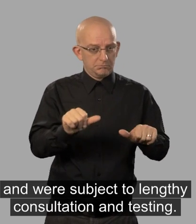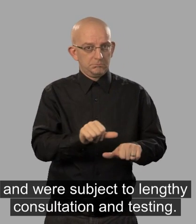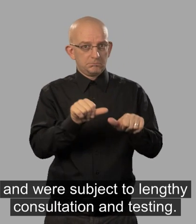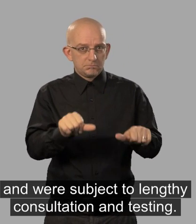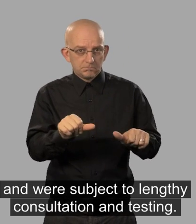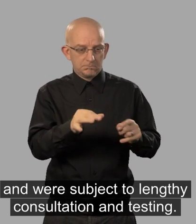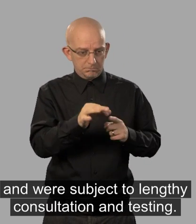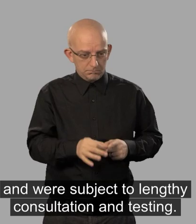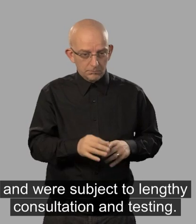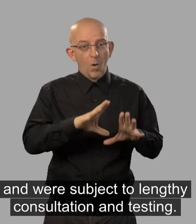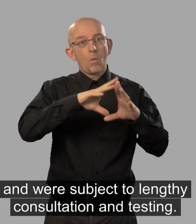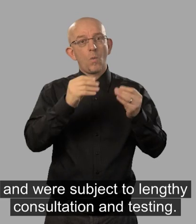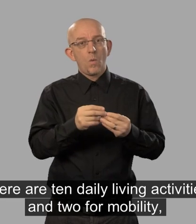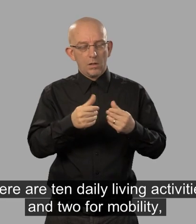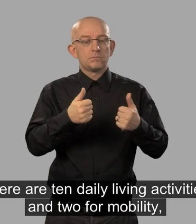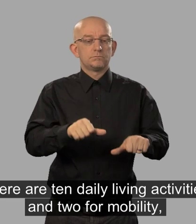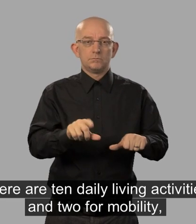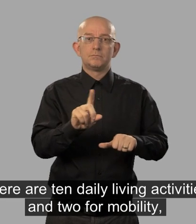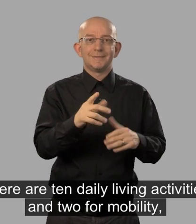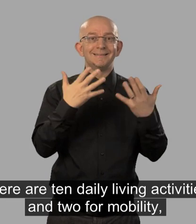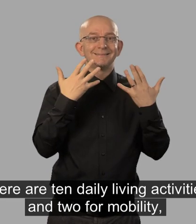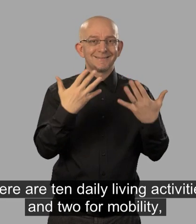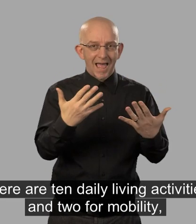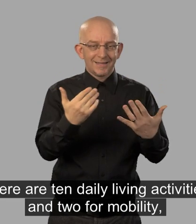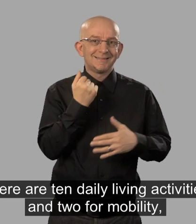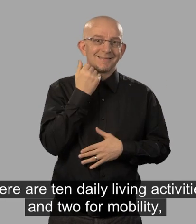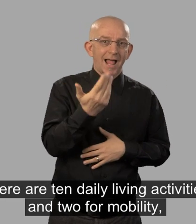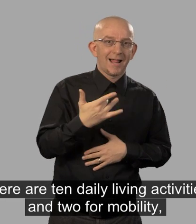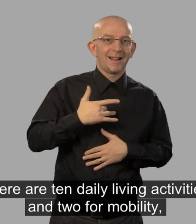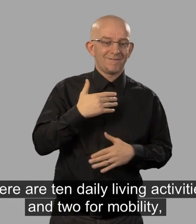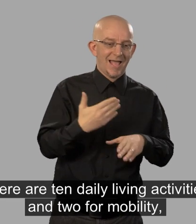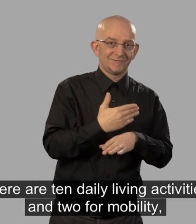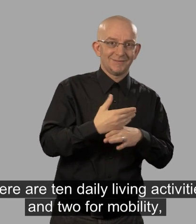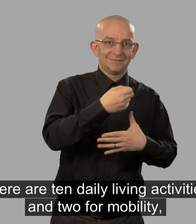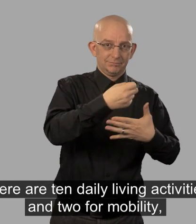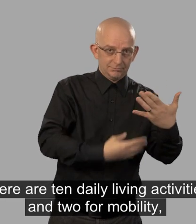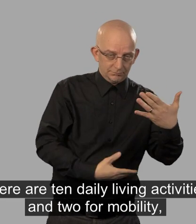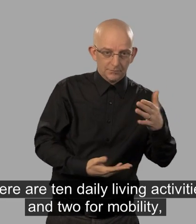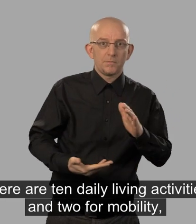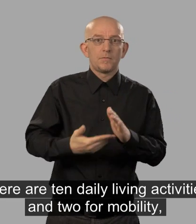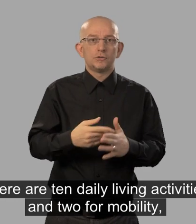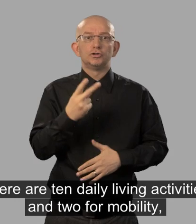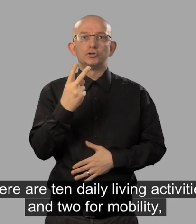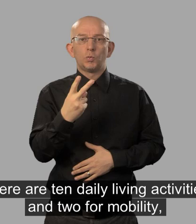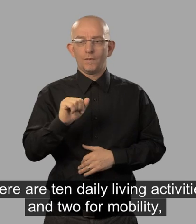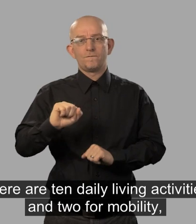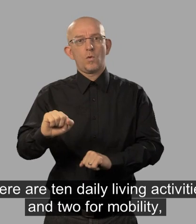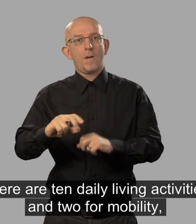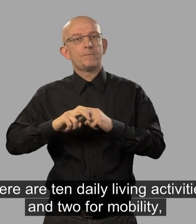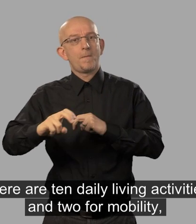There are 10 daily living activities and 2 for mobility, with